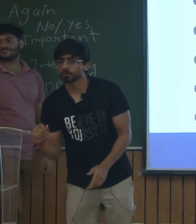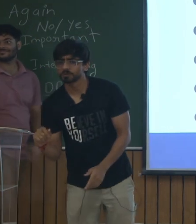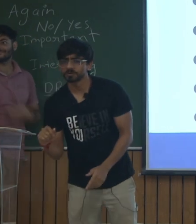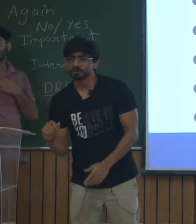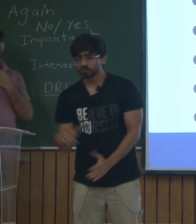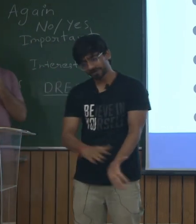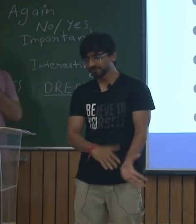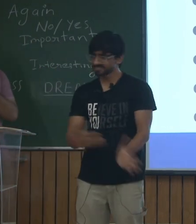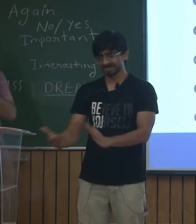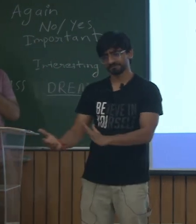Quite